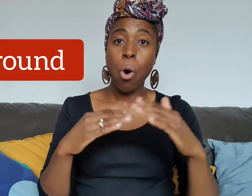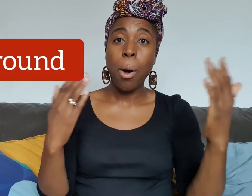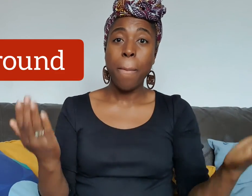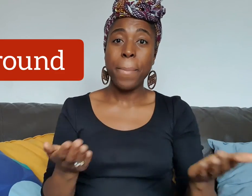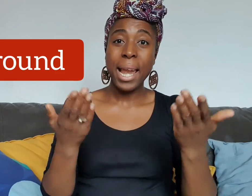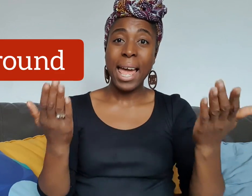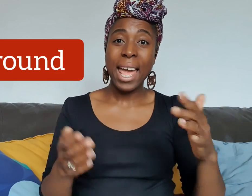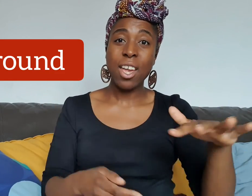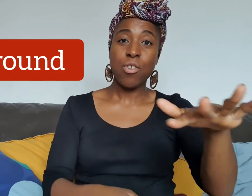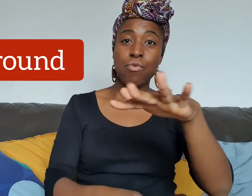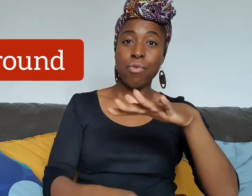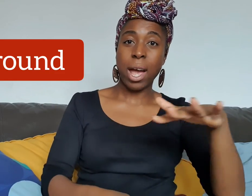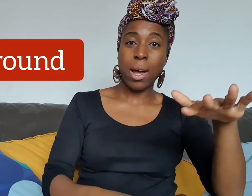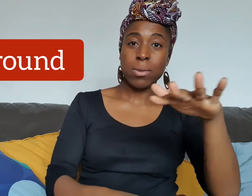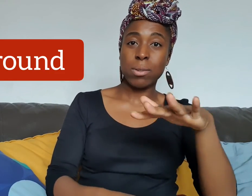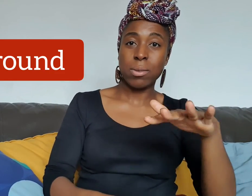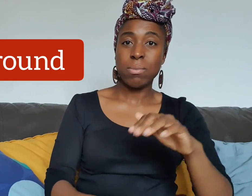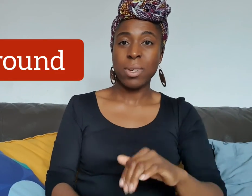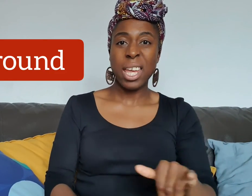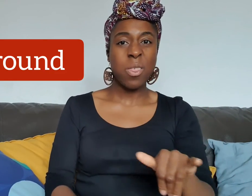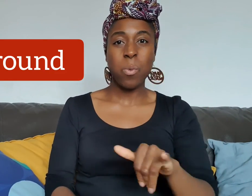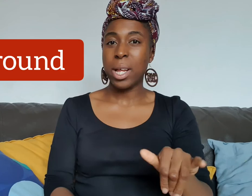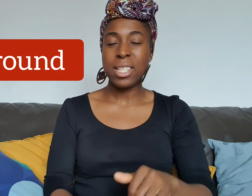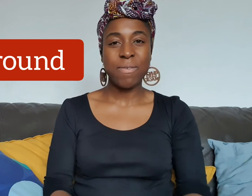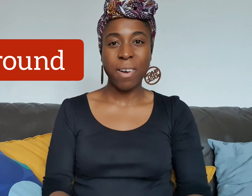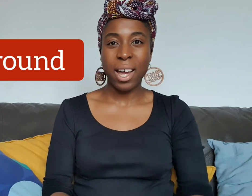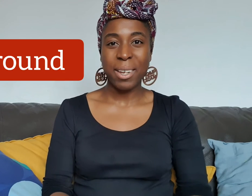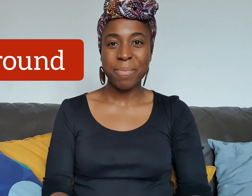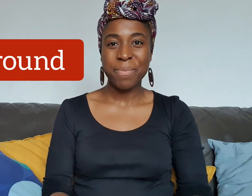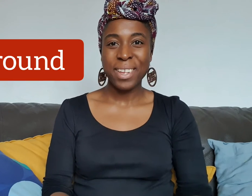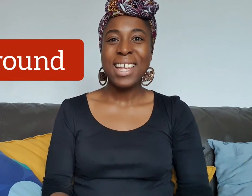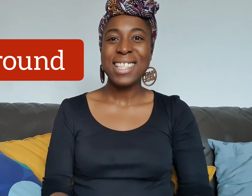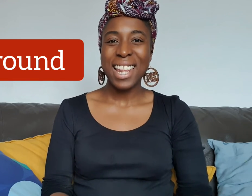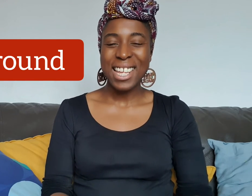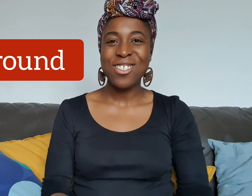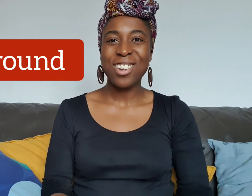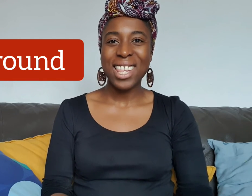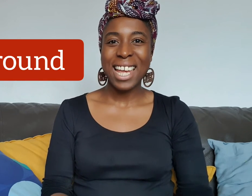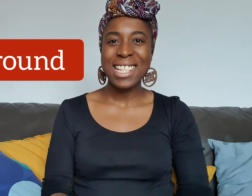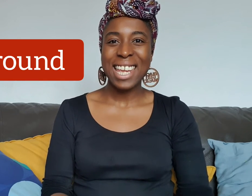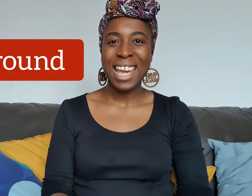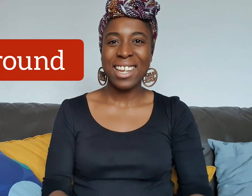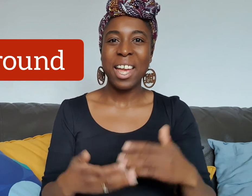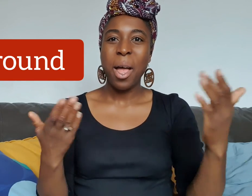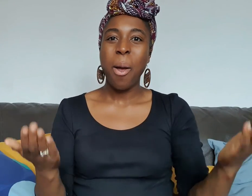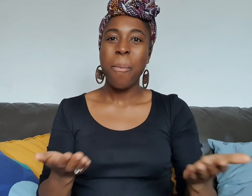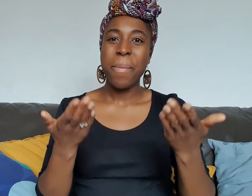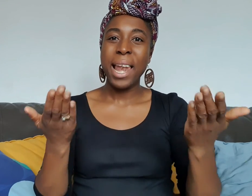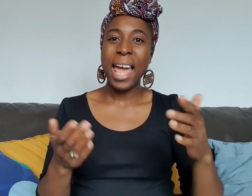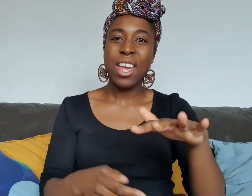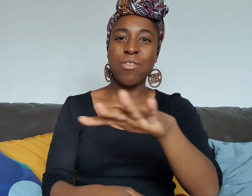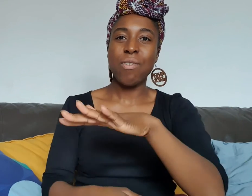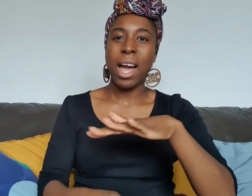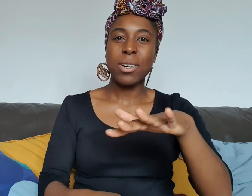playground. Either one is fine. So let's try that again. Playground.